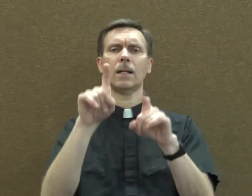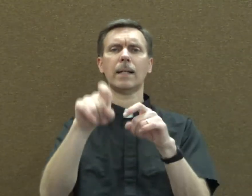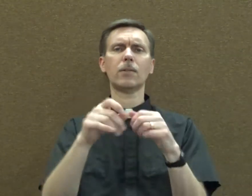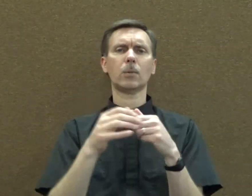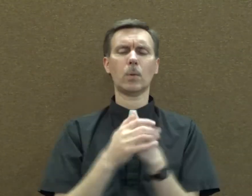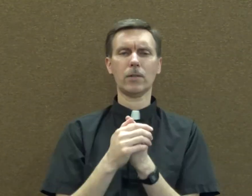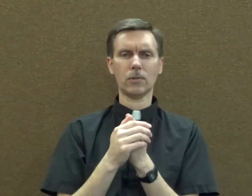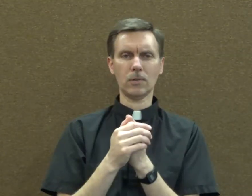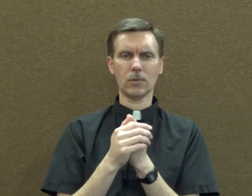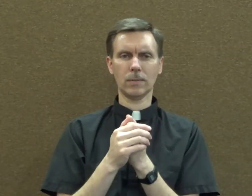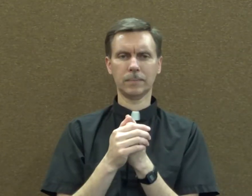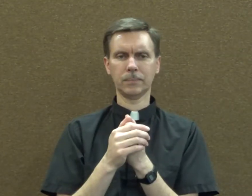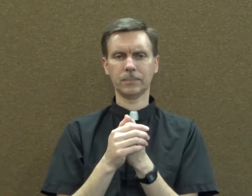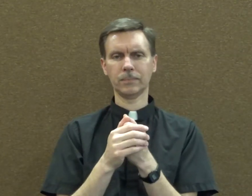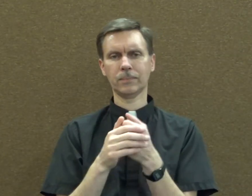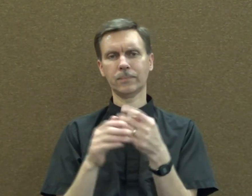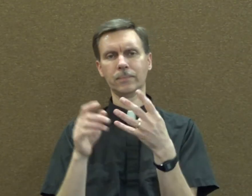Now some questions.